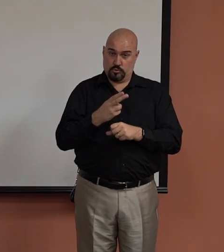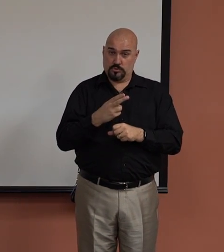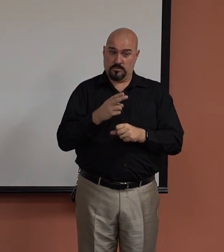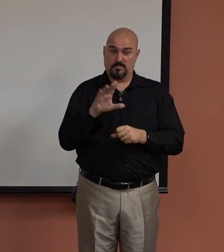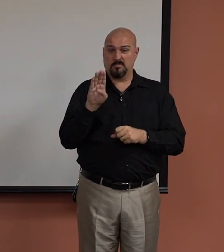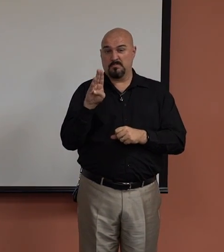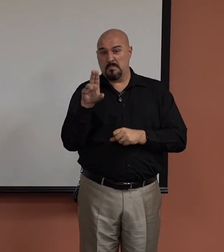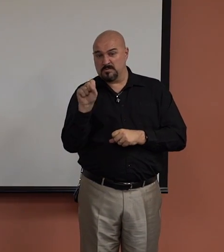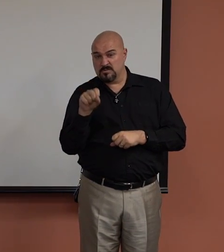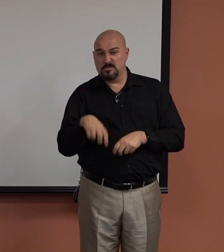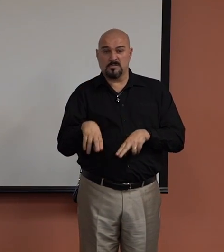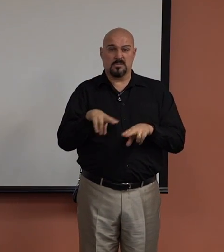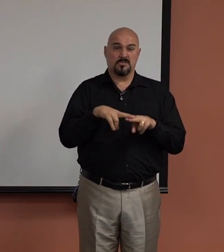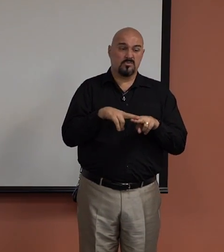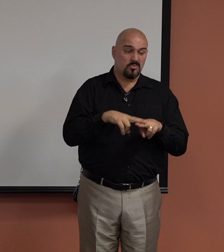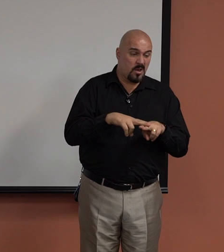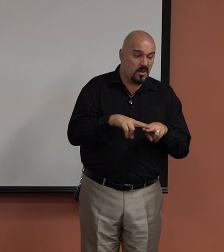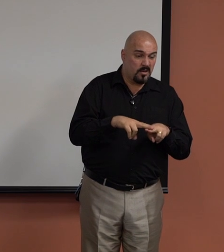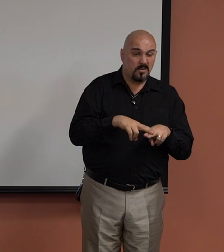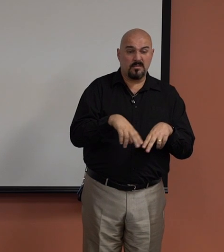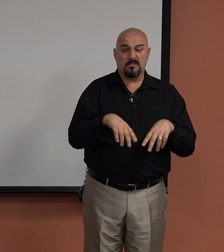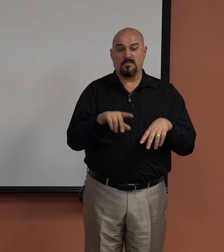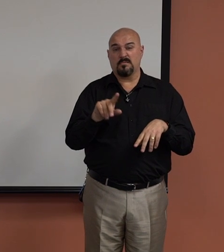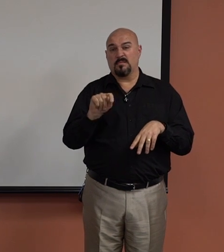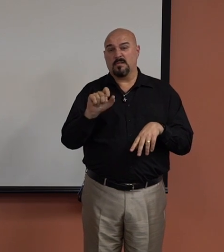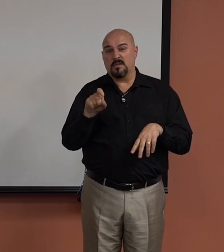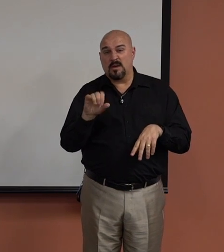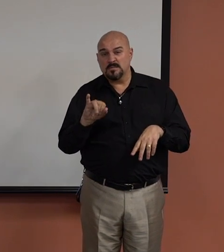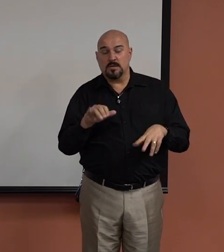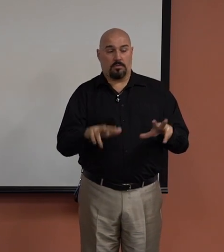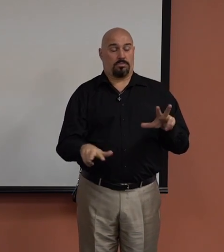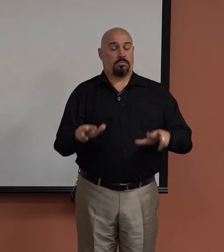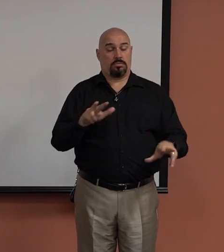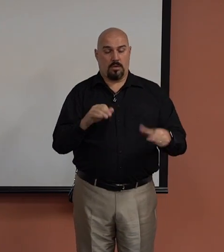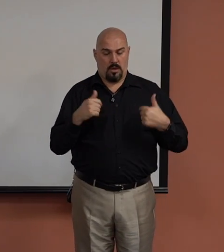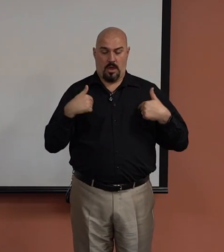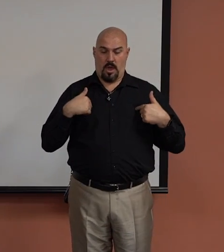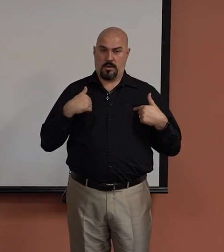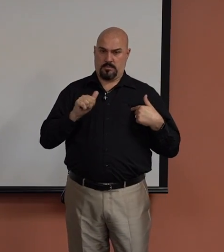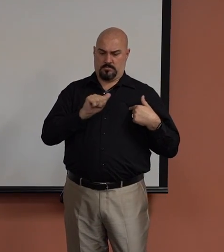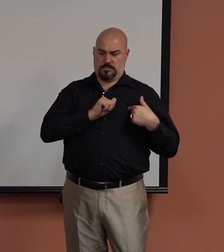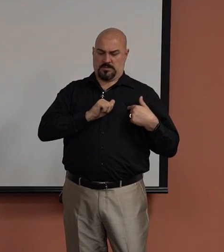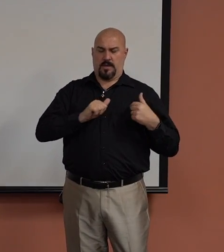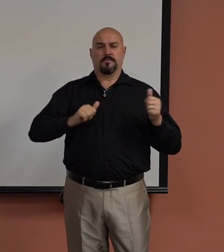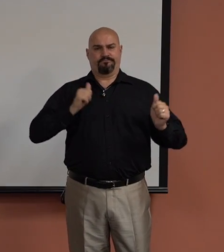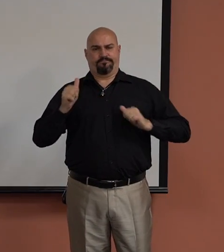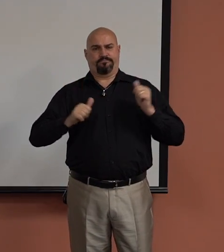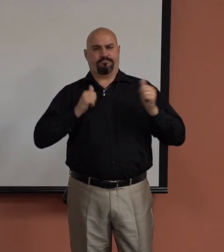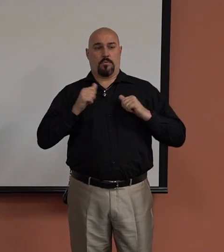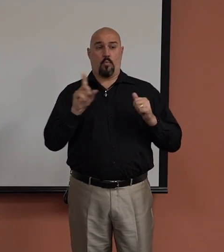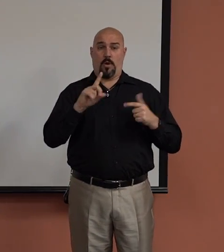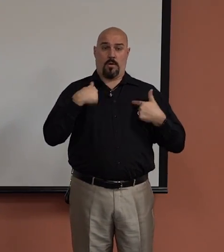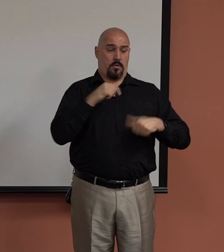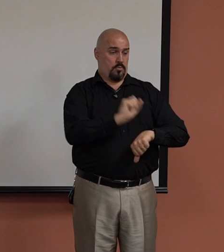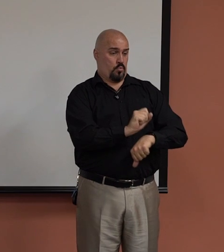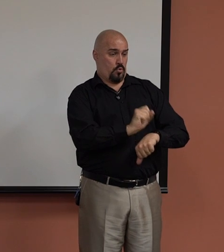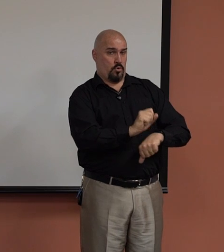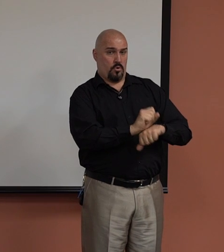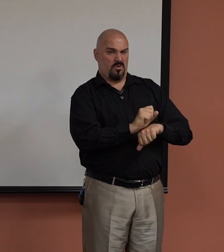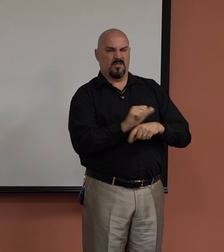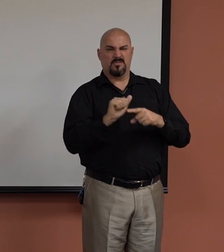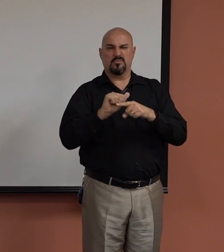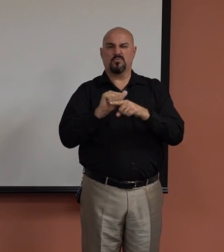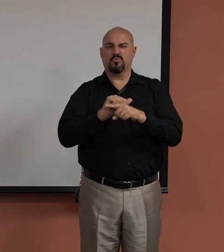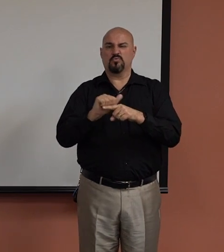I took the initiative to go to one of the training centers, actually while I worked, and I was able to go